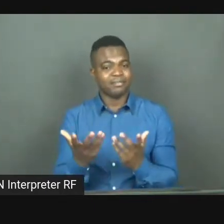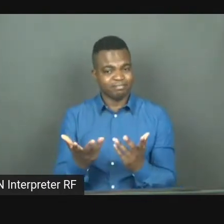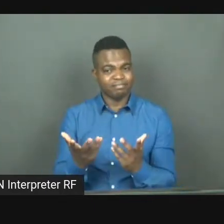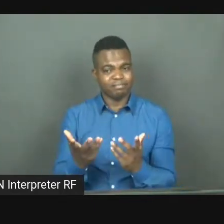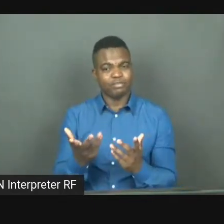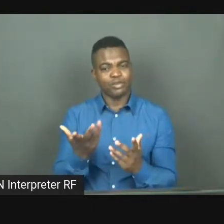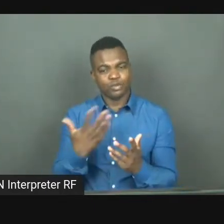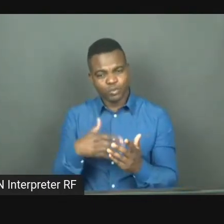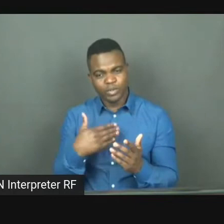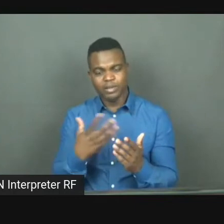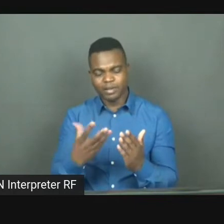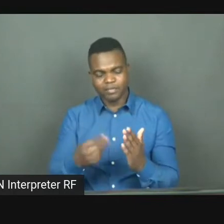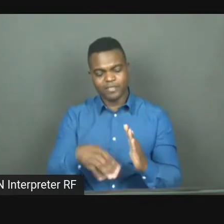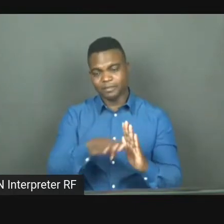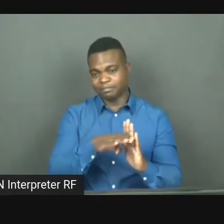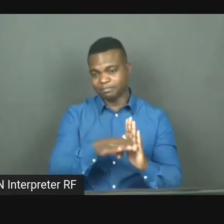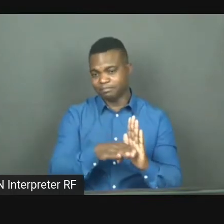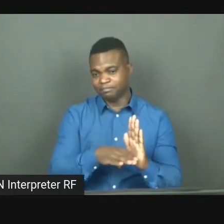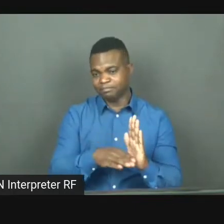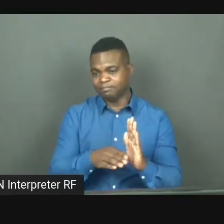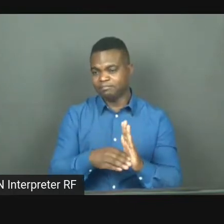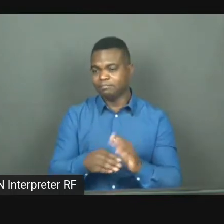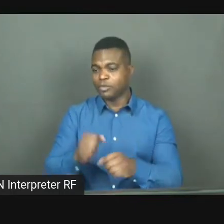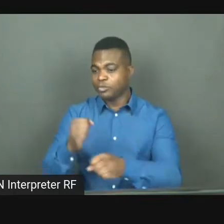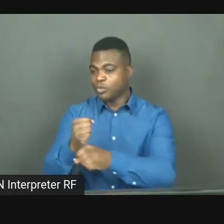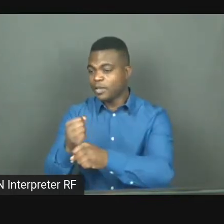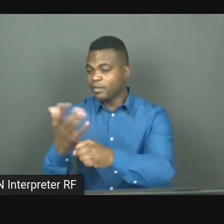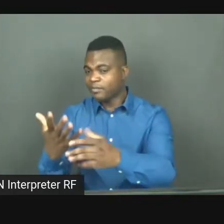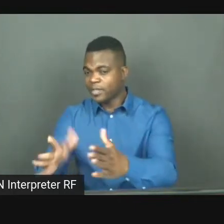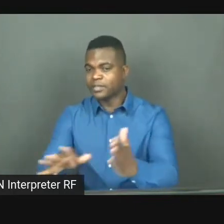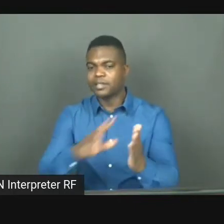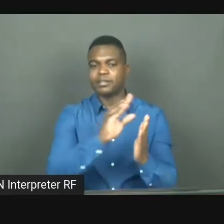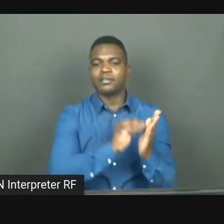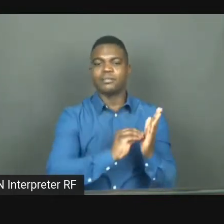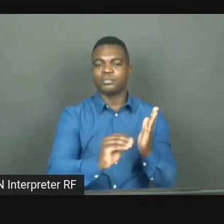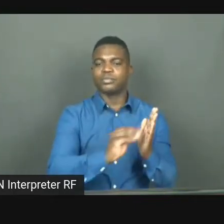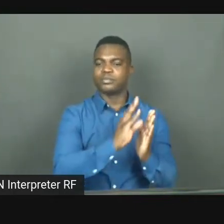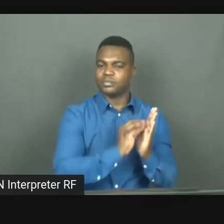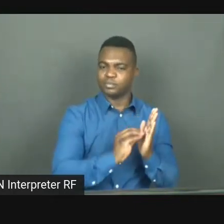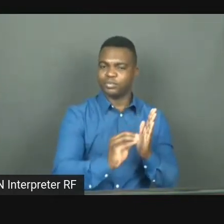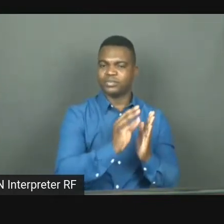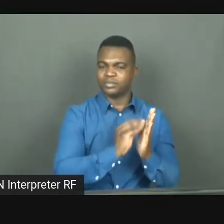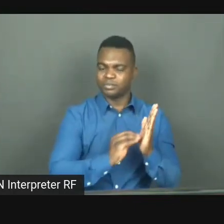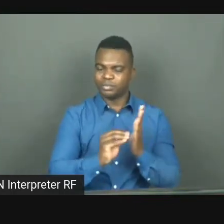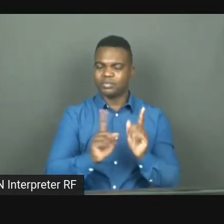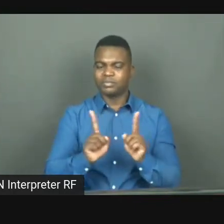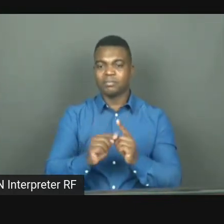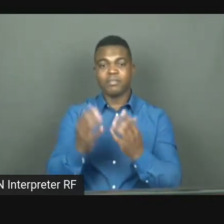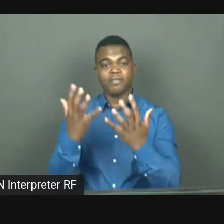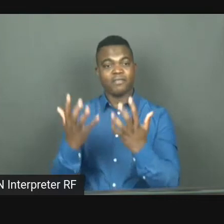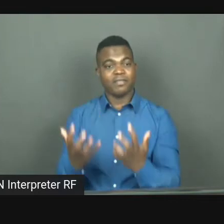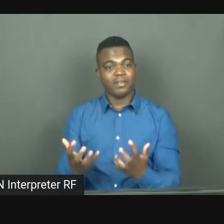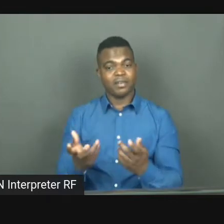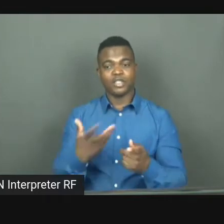of efficient coordination, and the lack of involvement of the people in need.